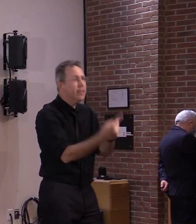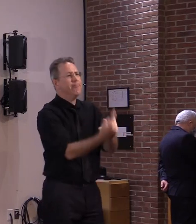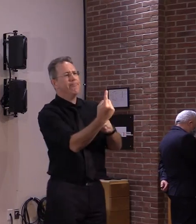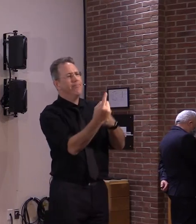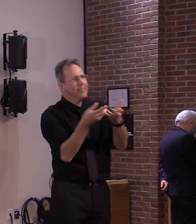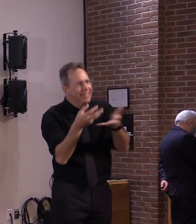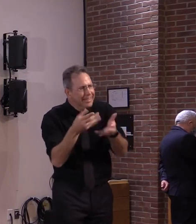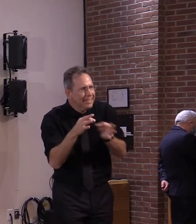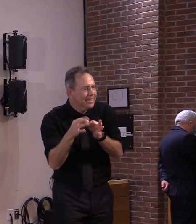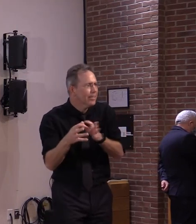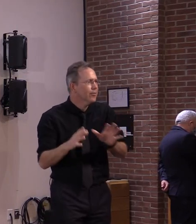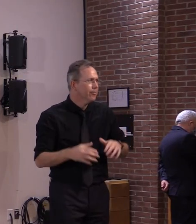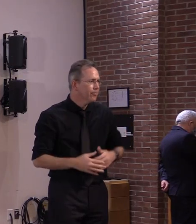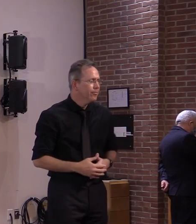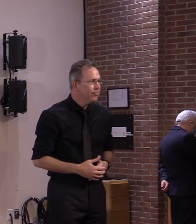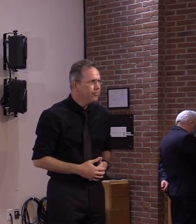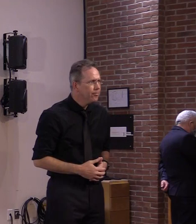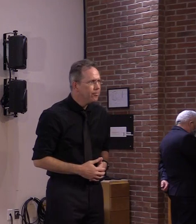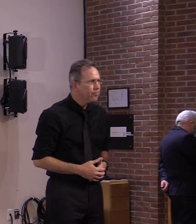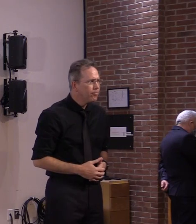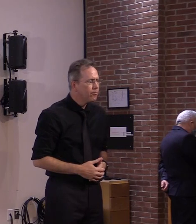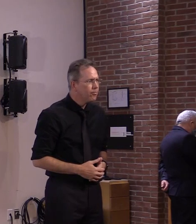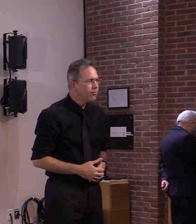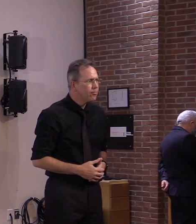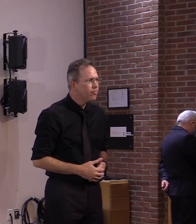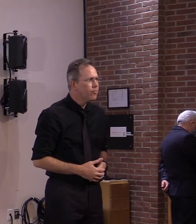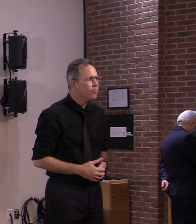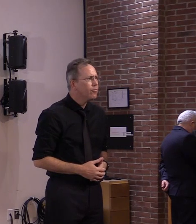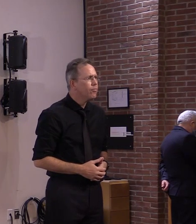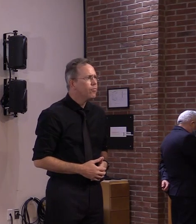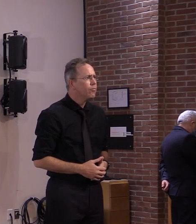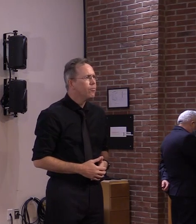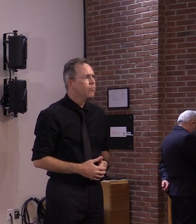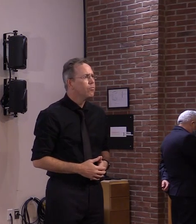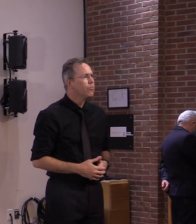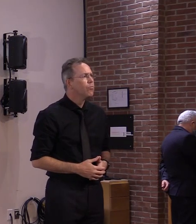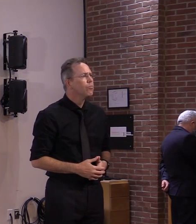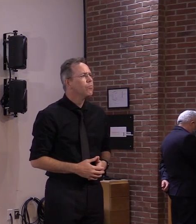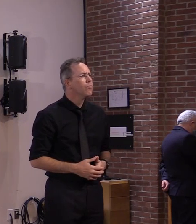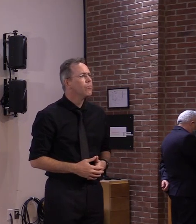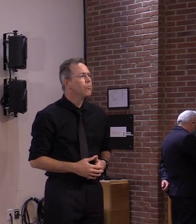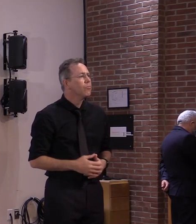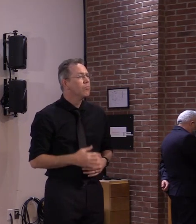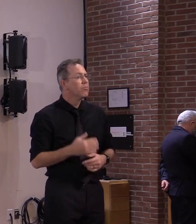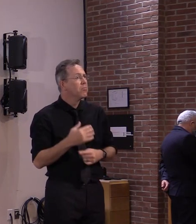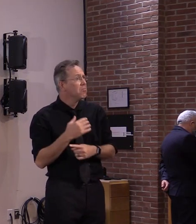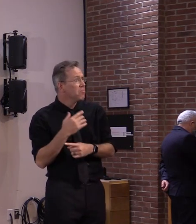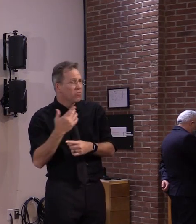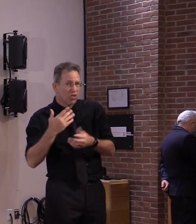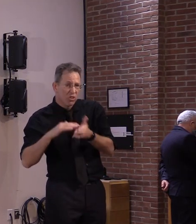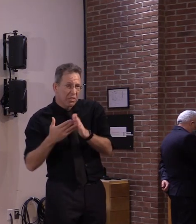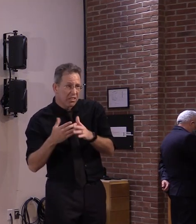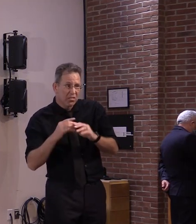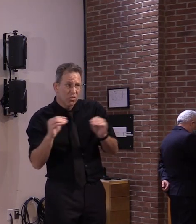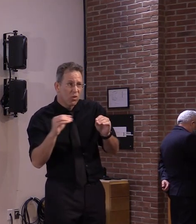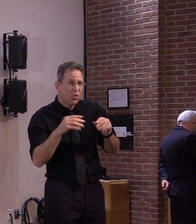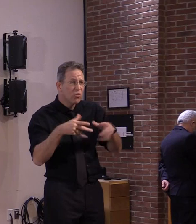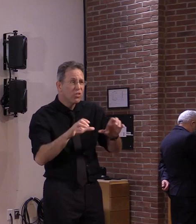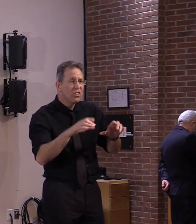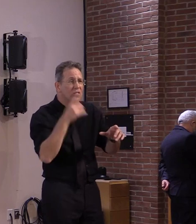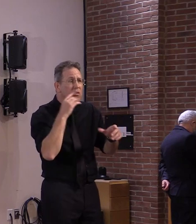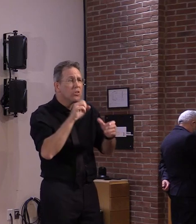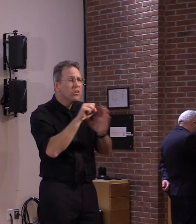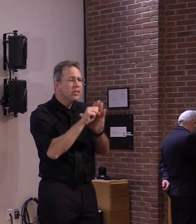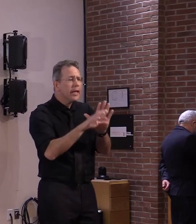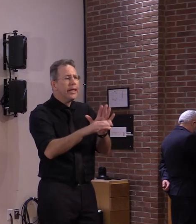case. So there's no opportunity for the state to forgive those debts, for lack of a better